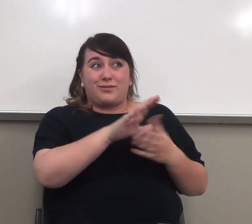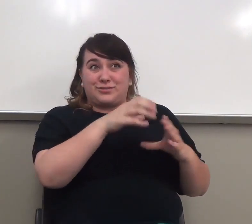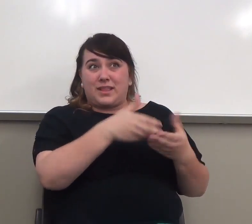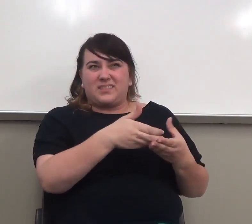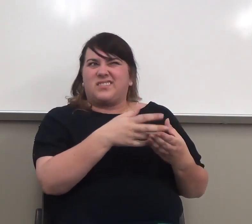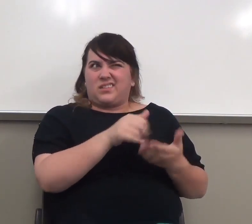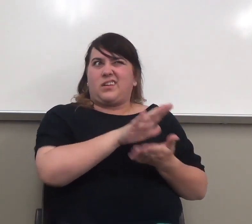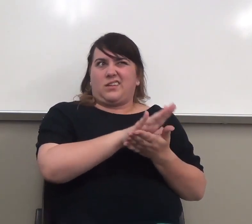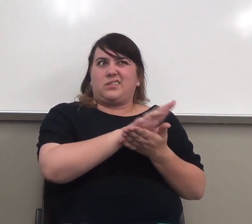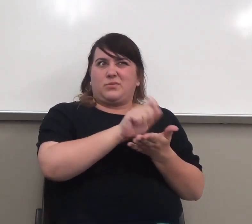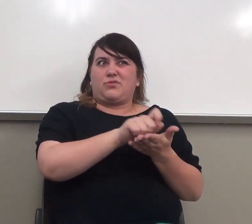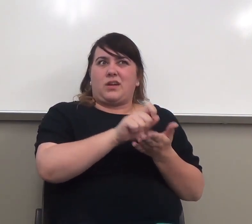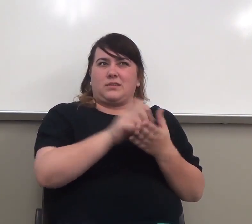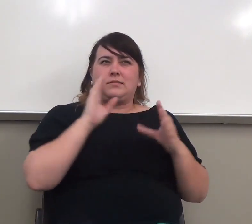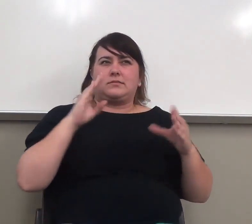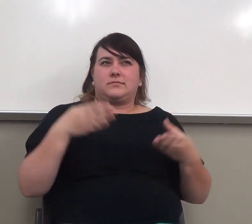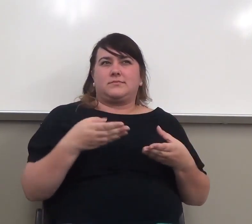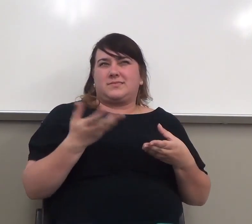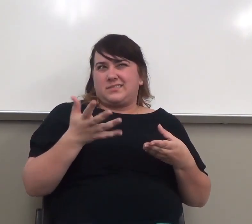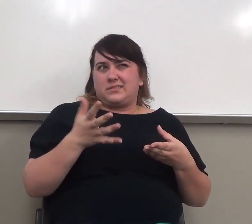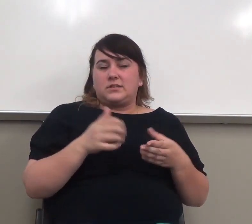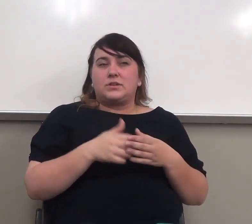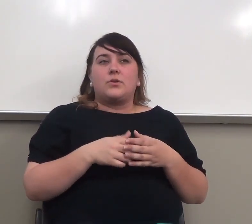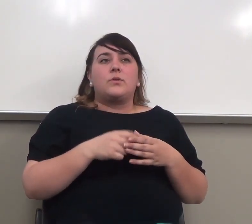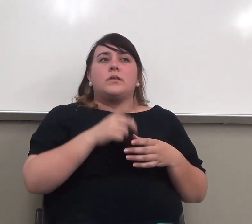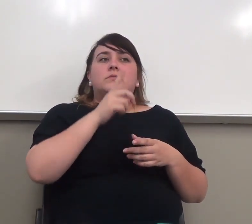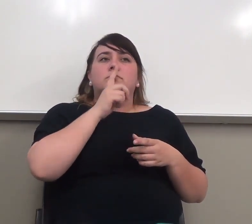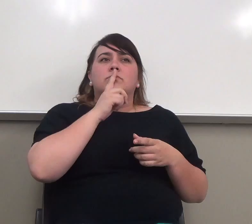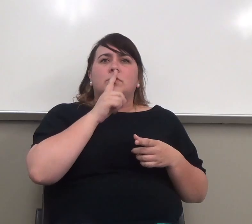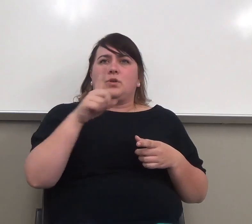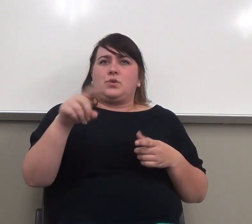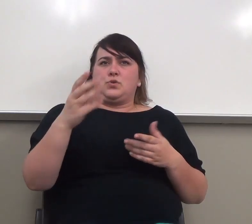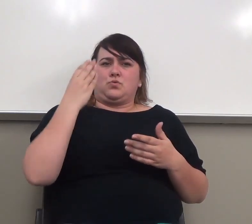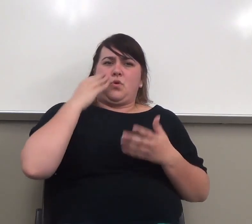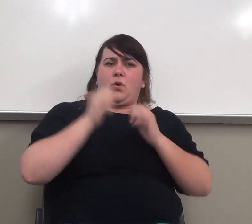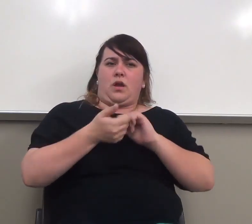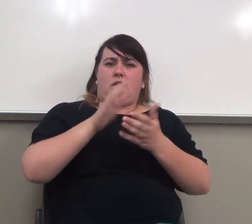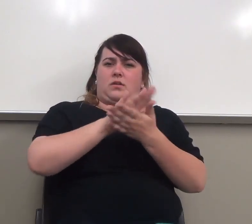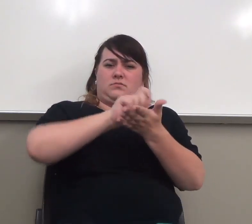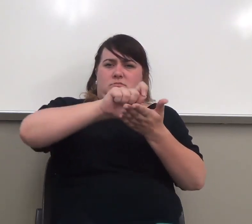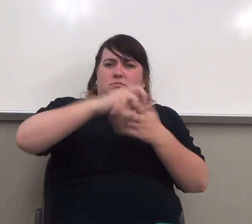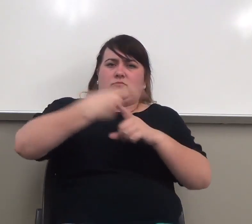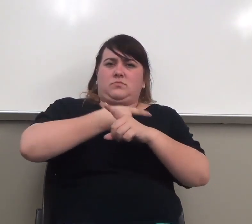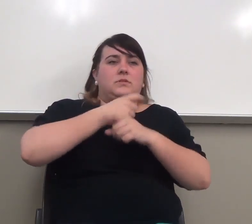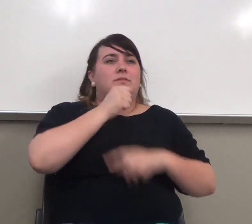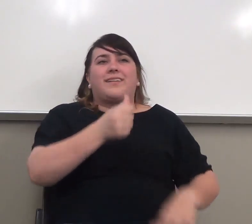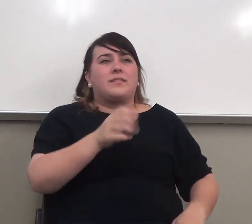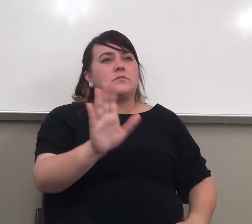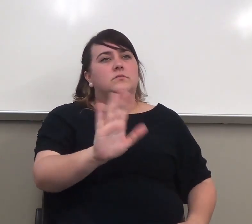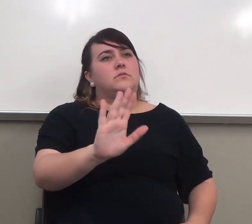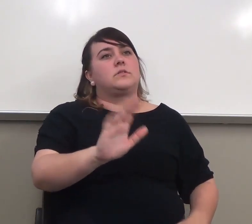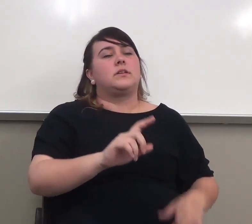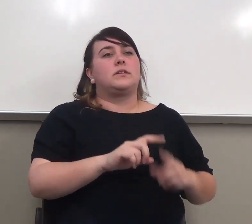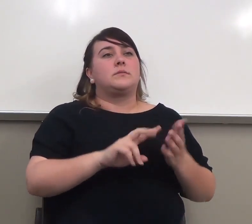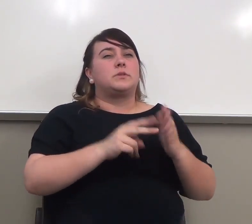good point. I think note-taking probably comes under academic. If you're taking notes in a